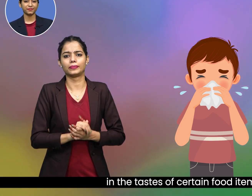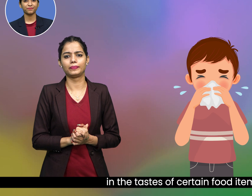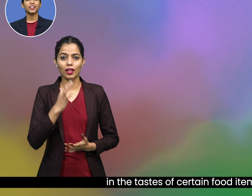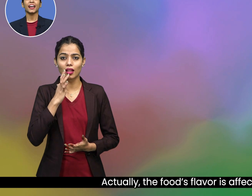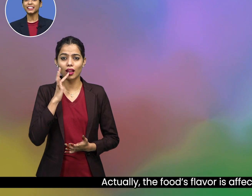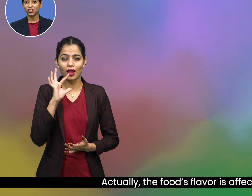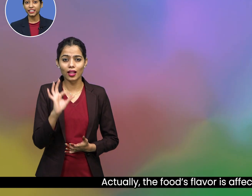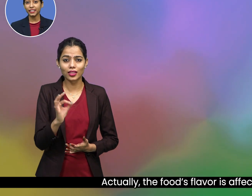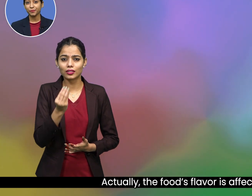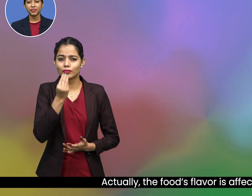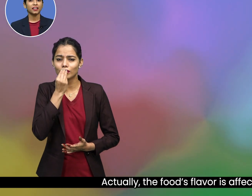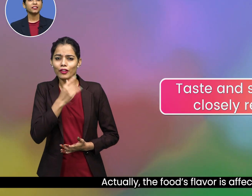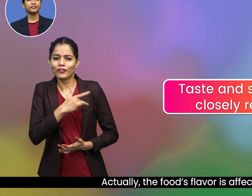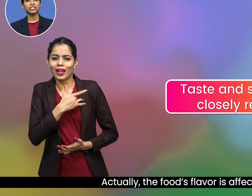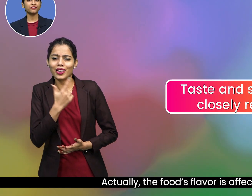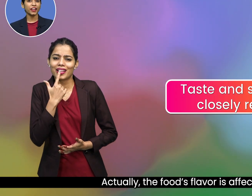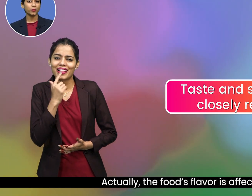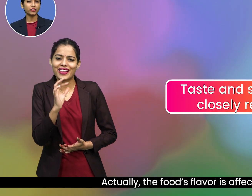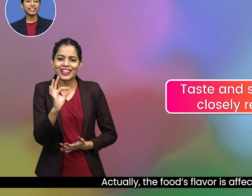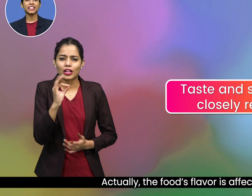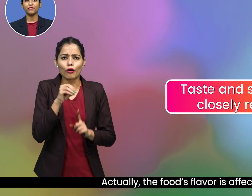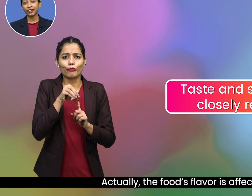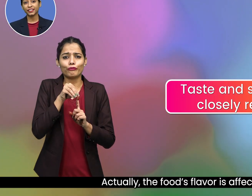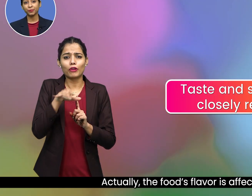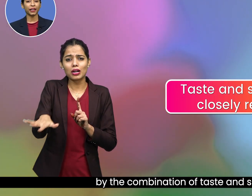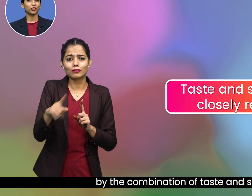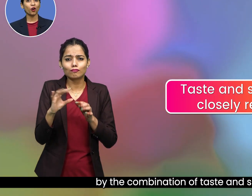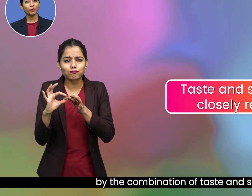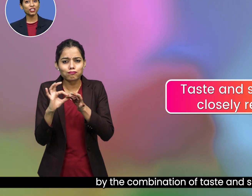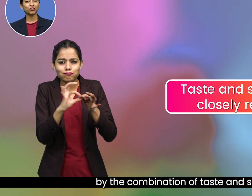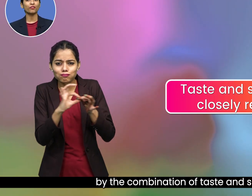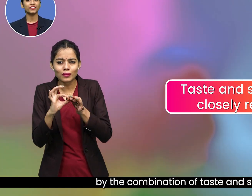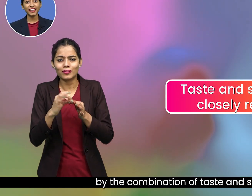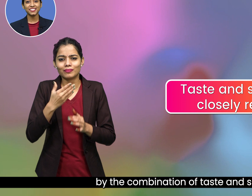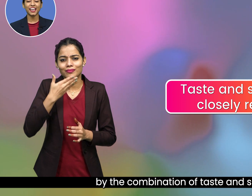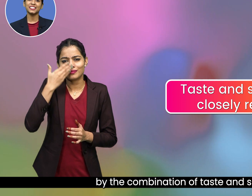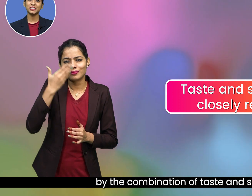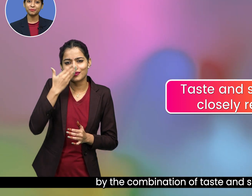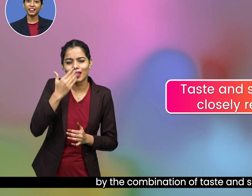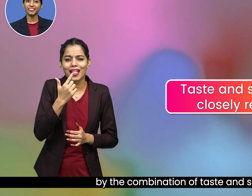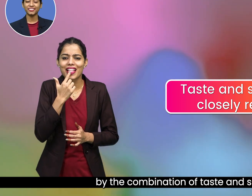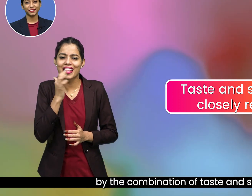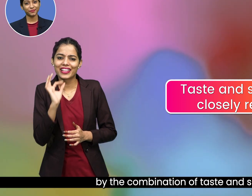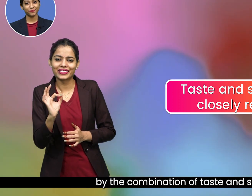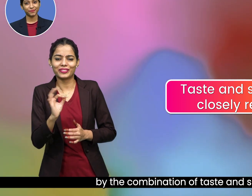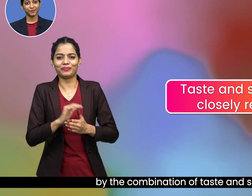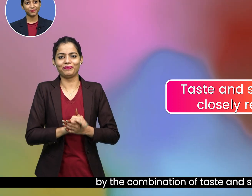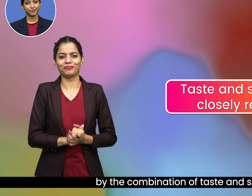items. Actually, the food's flavor is affected by the combination of taste and smell.